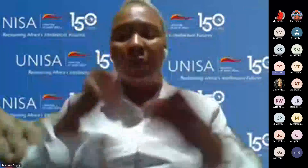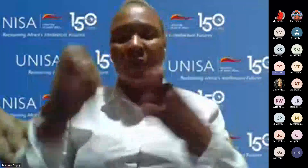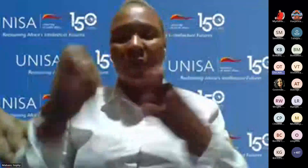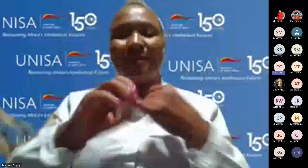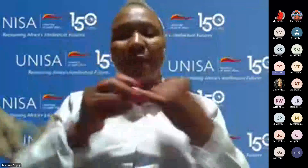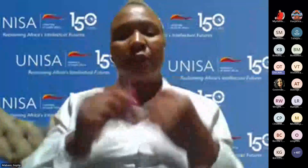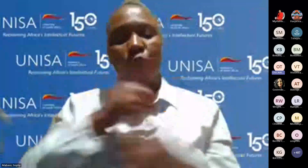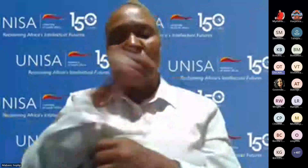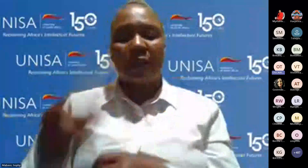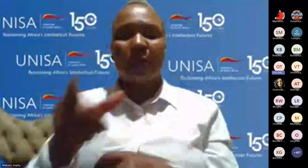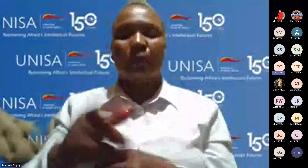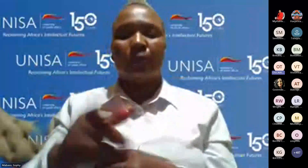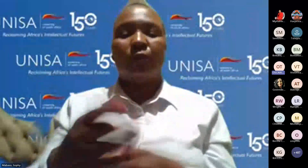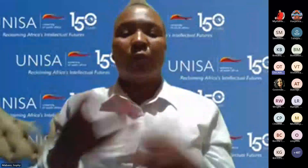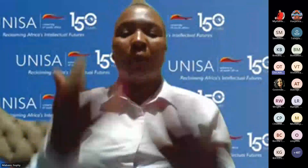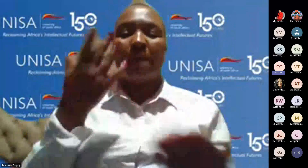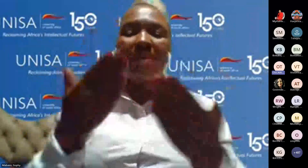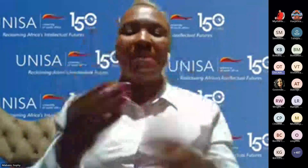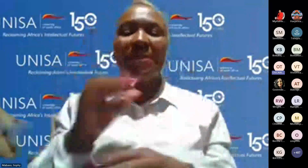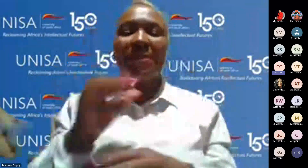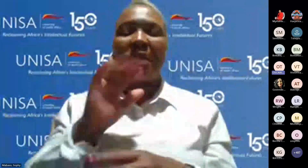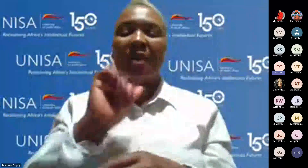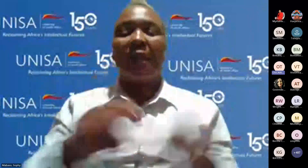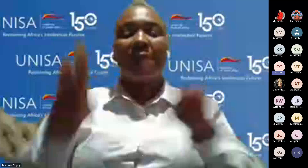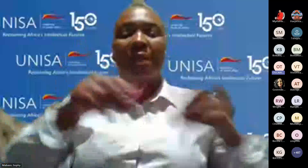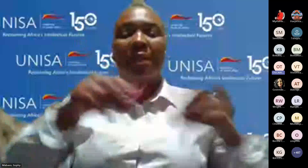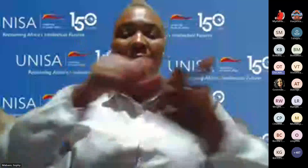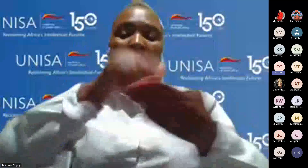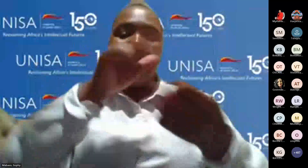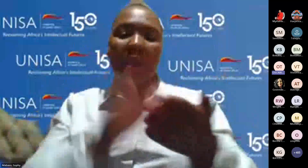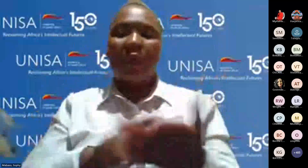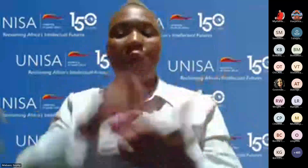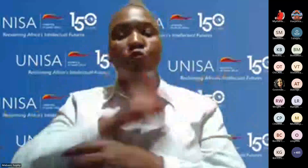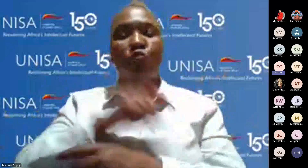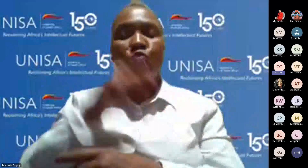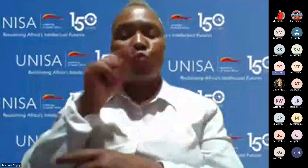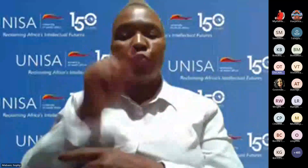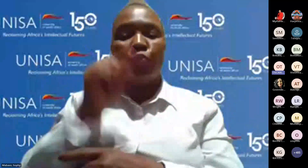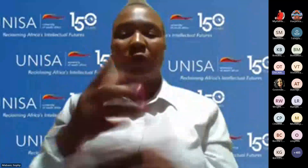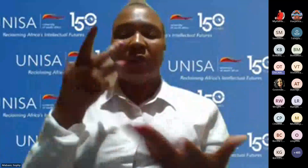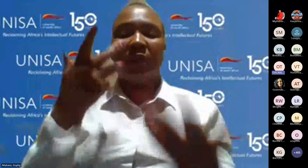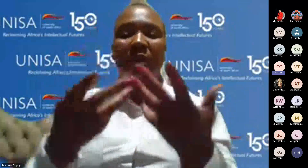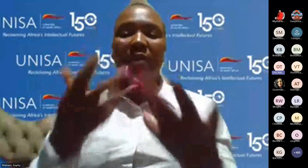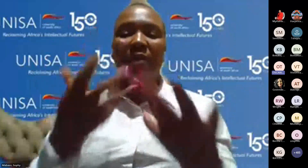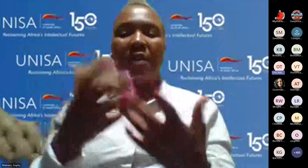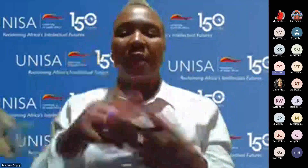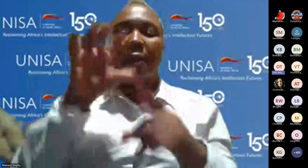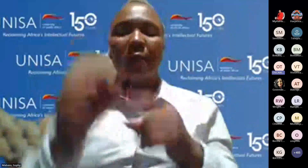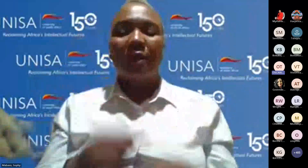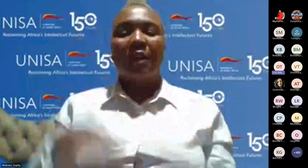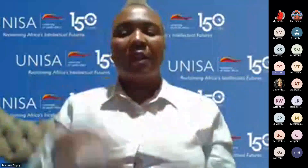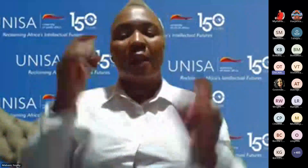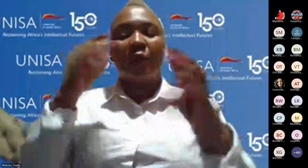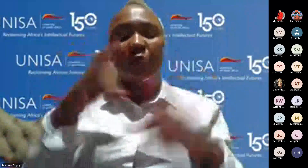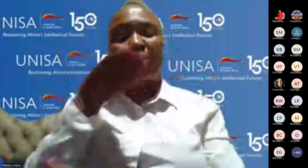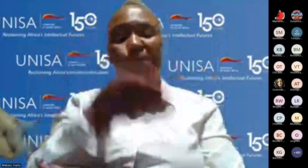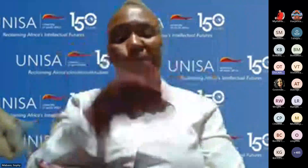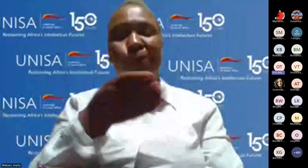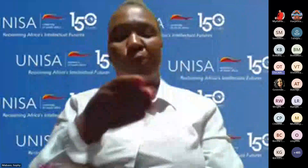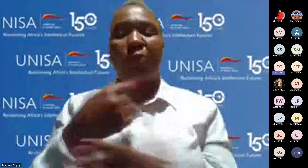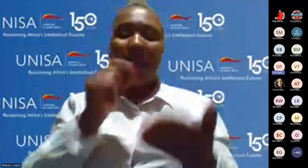that the Invigilator app I've used, they can get the information that I've written